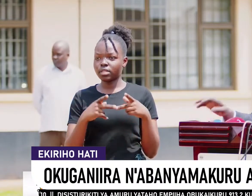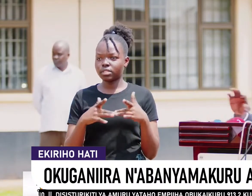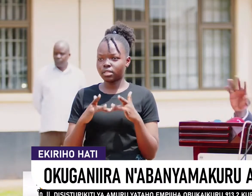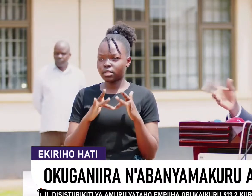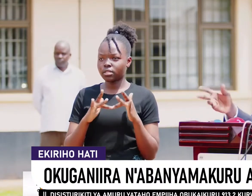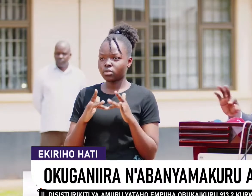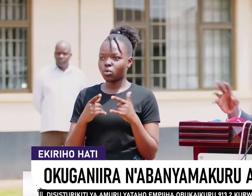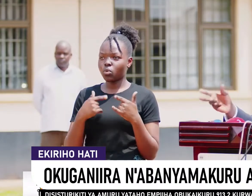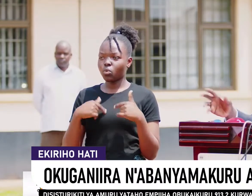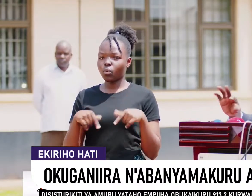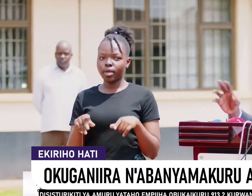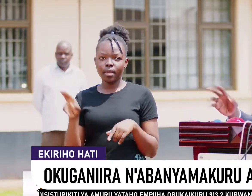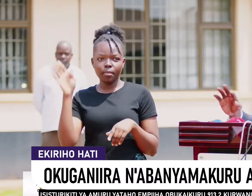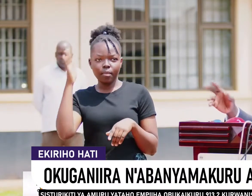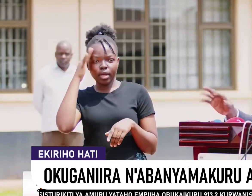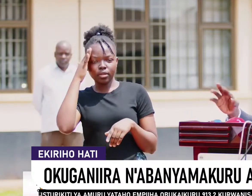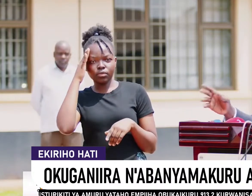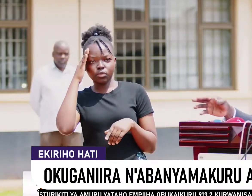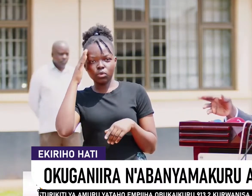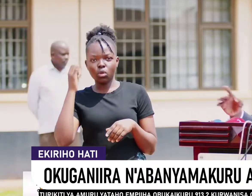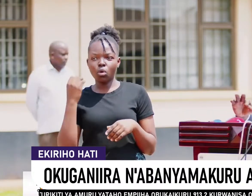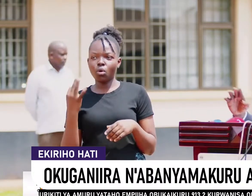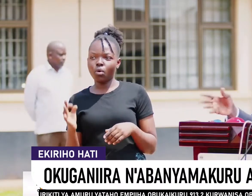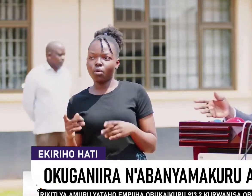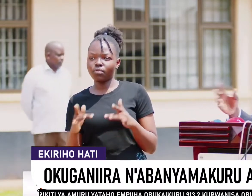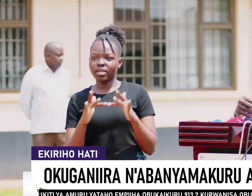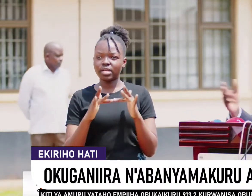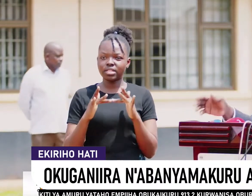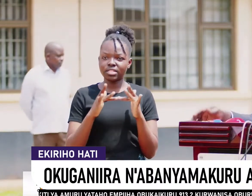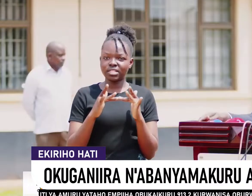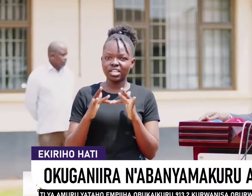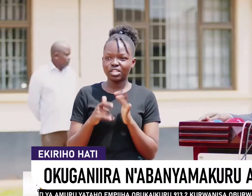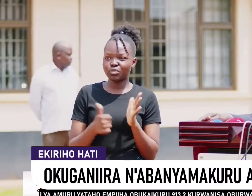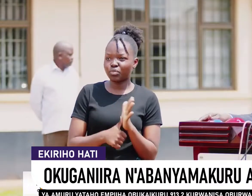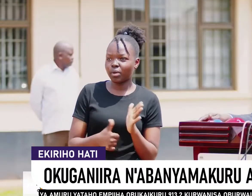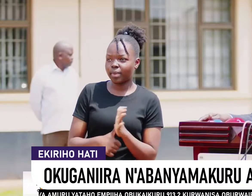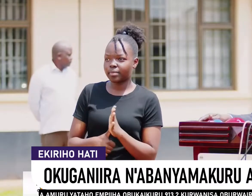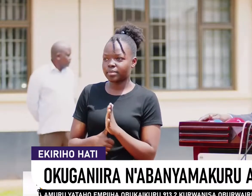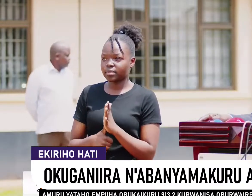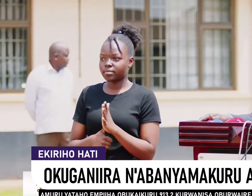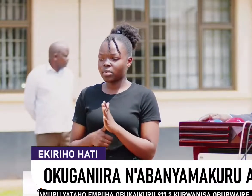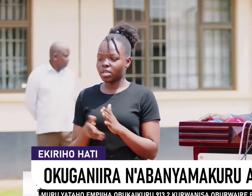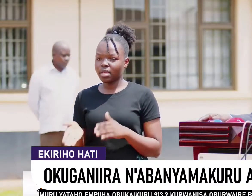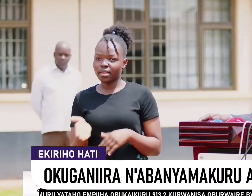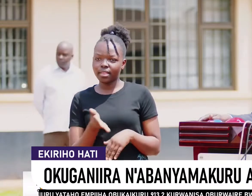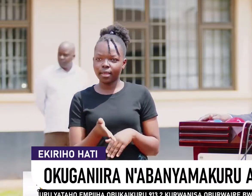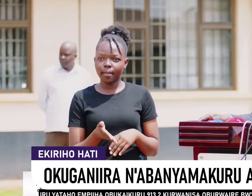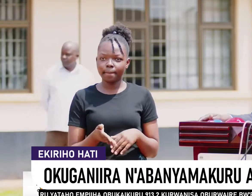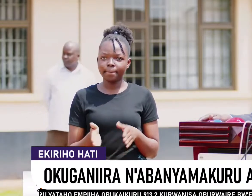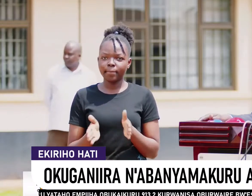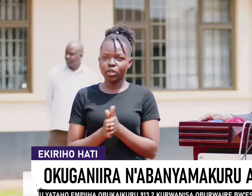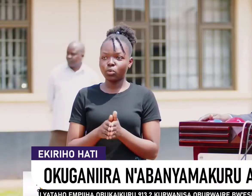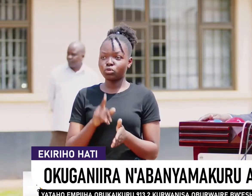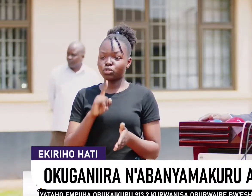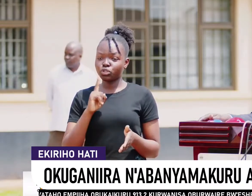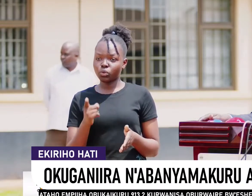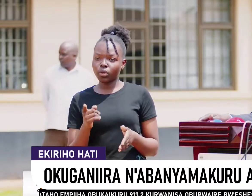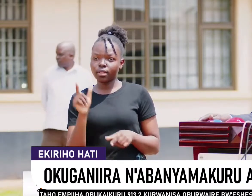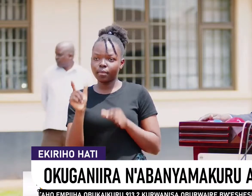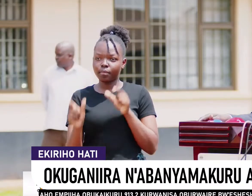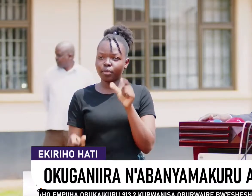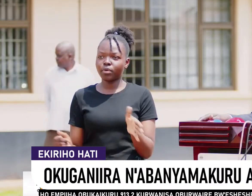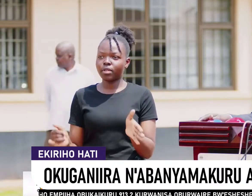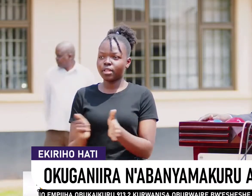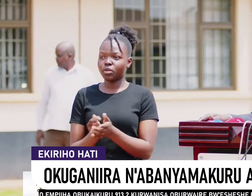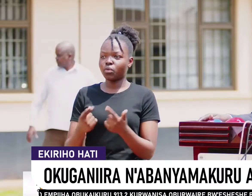we are mindful of internet challenges that may be here and there. And I want to assure the people that we are